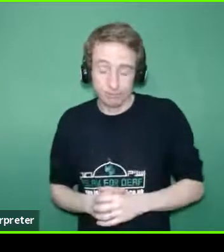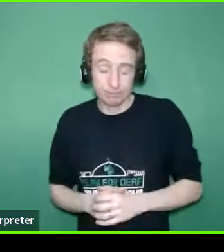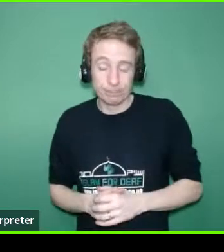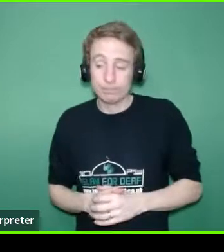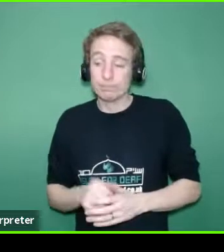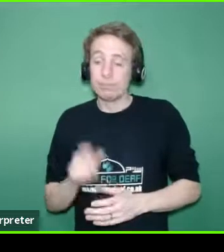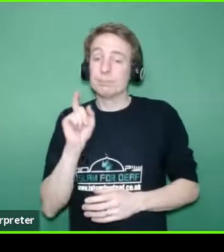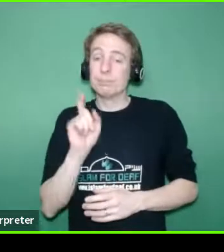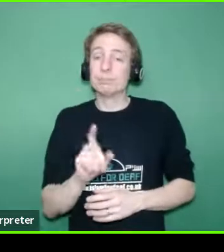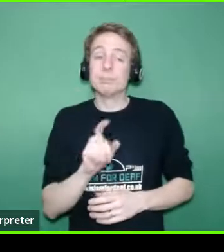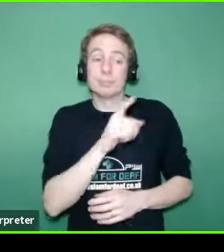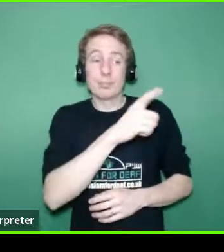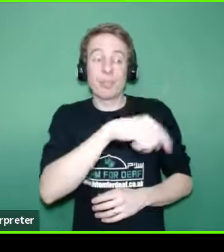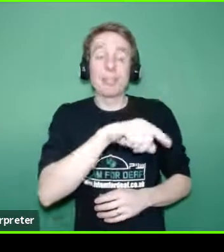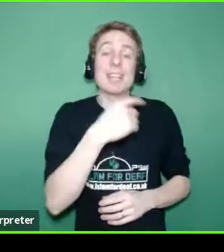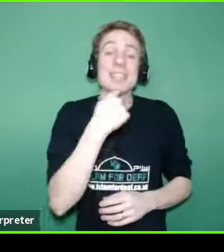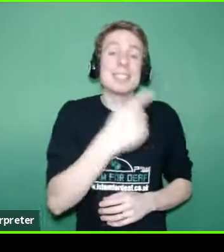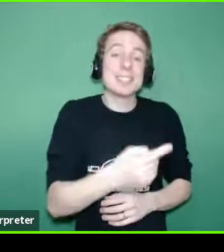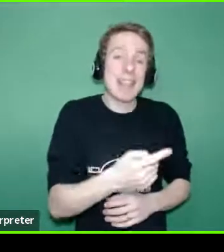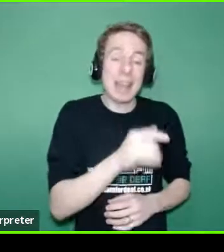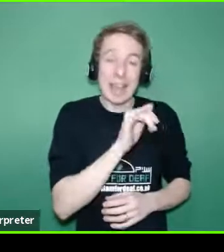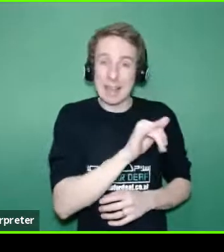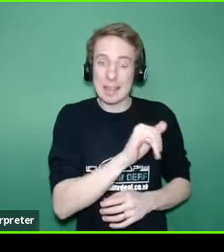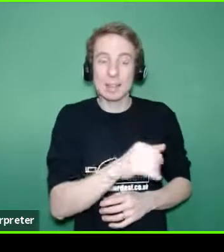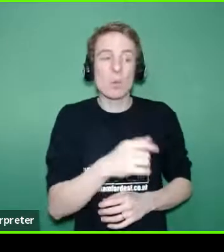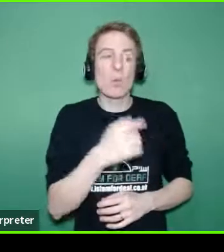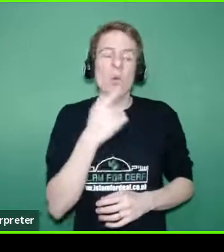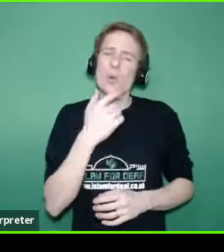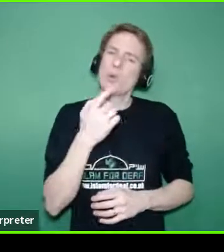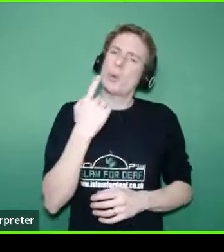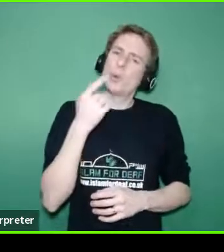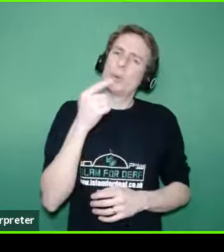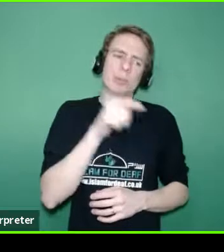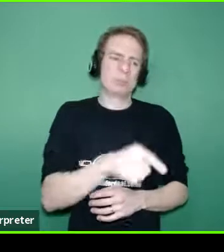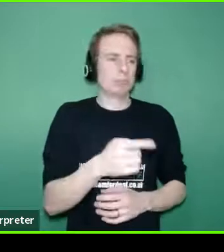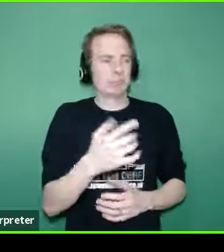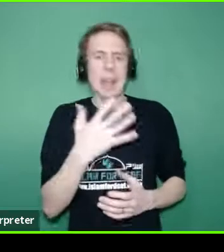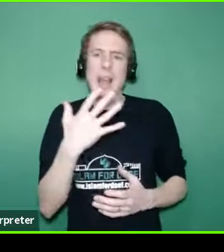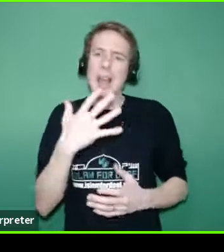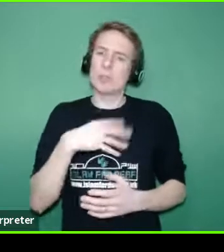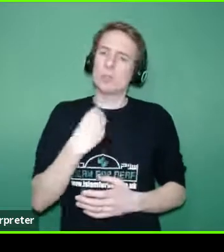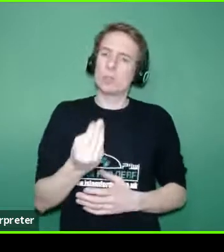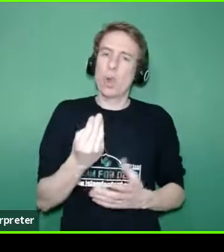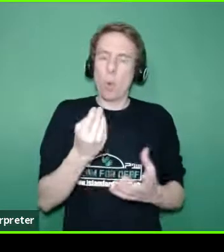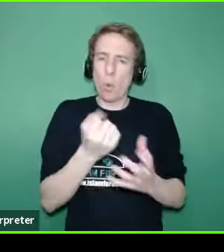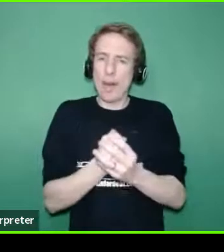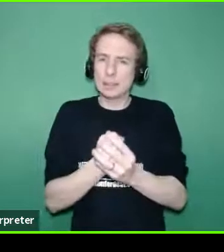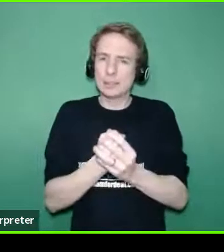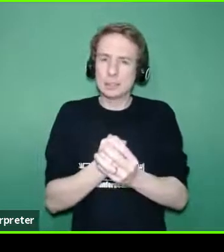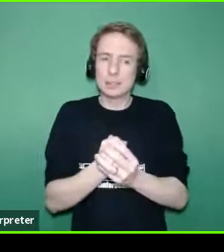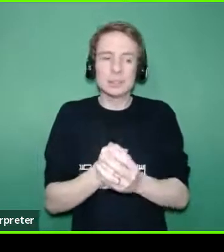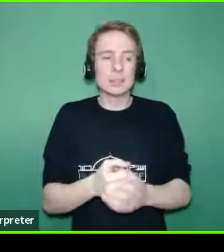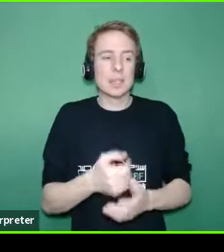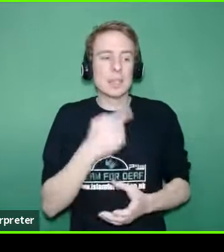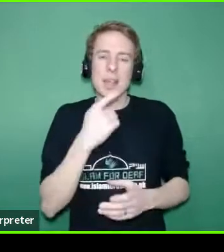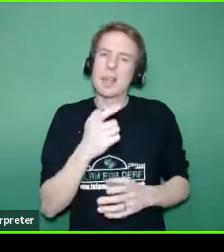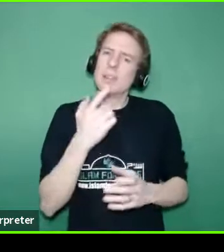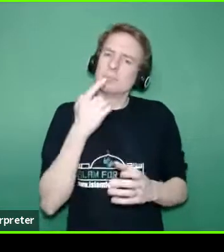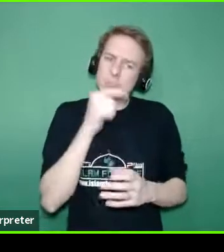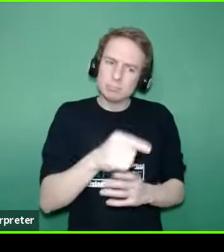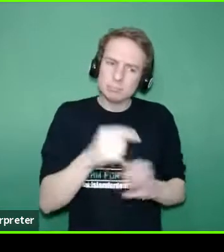said, by he in whose hand my soul is, none pray this prayer except that their sins will be